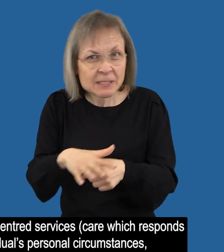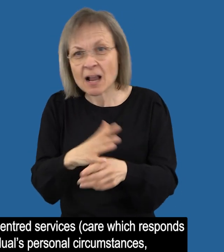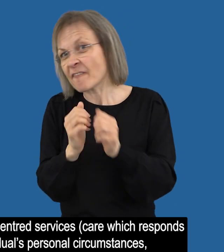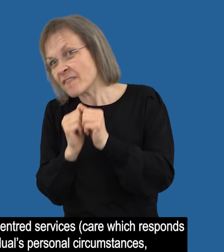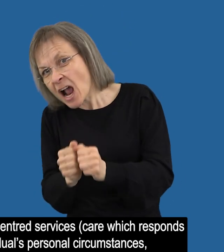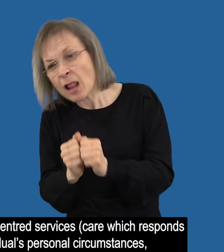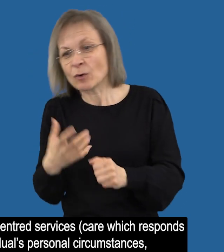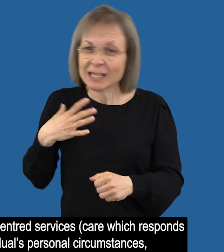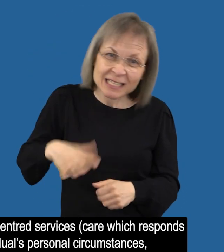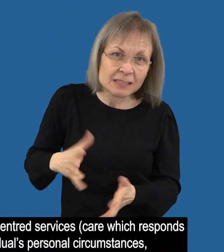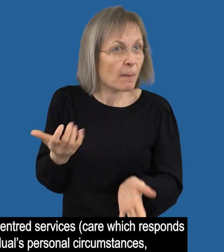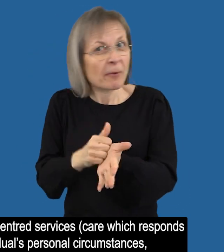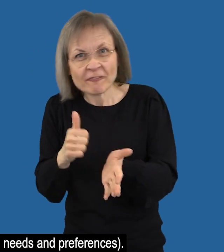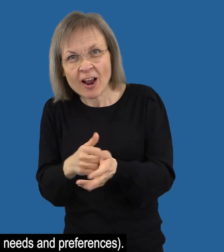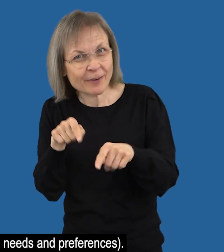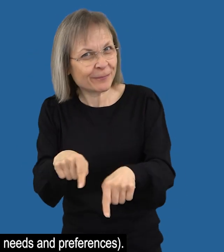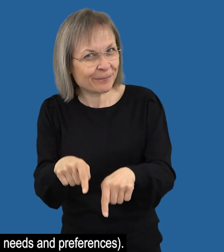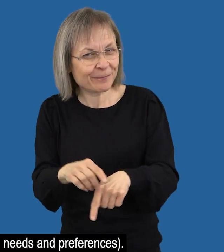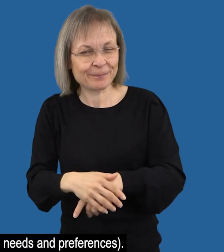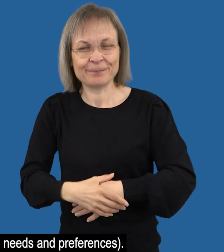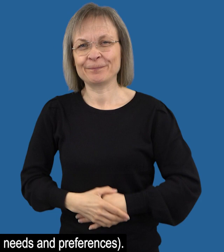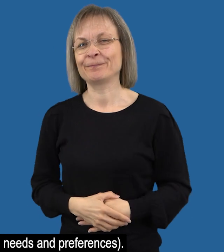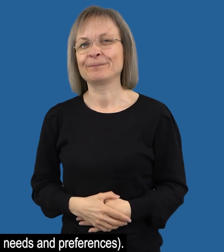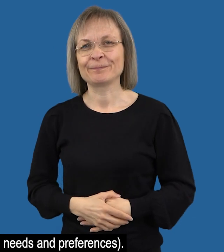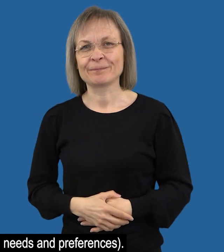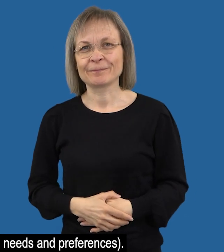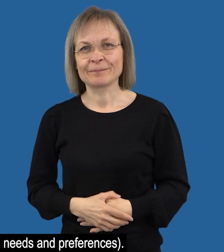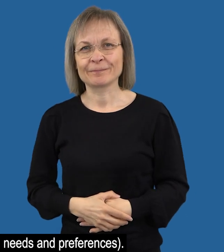more about these services and your rights to them on the Scottish Government website,